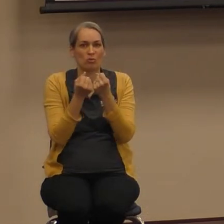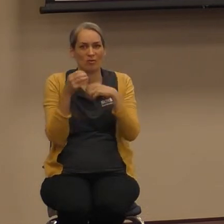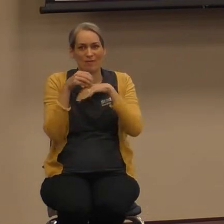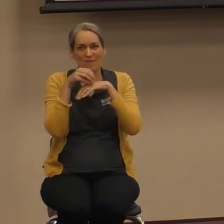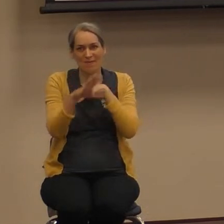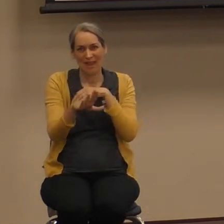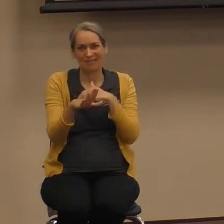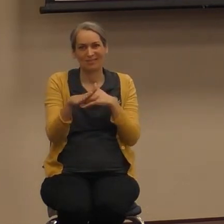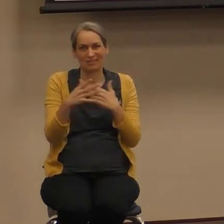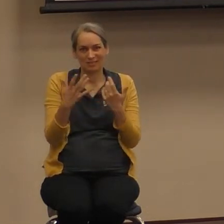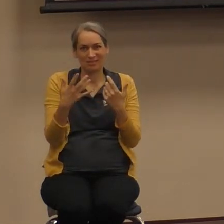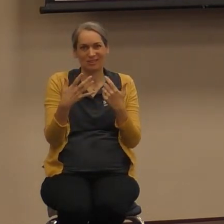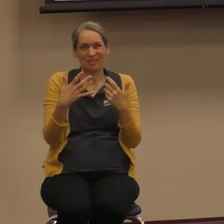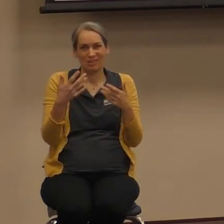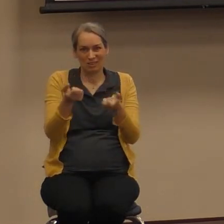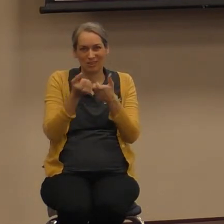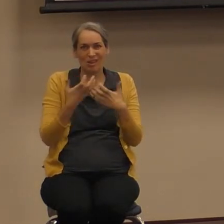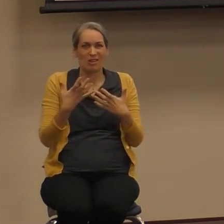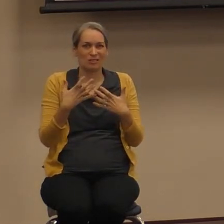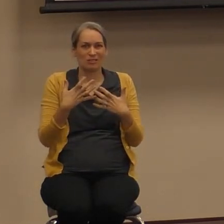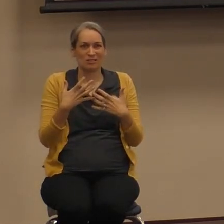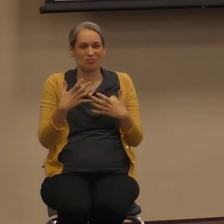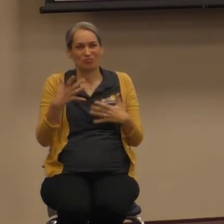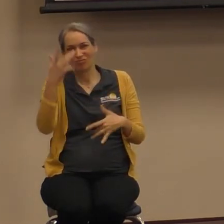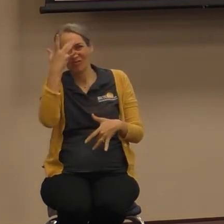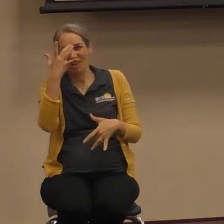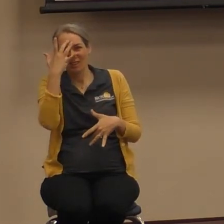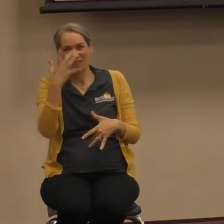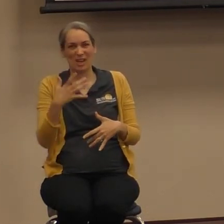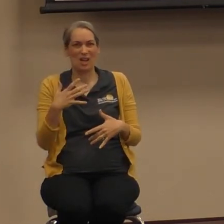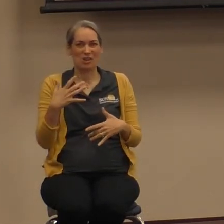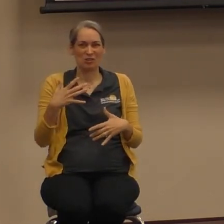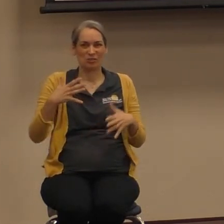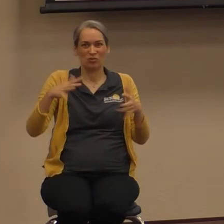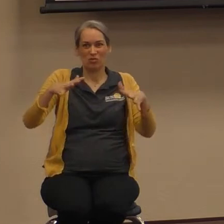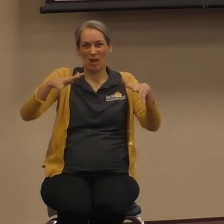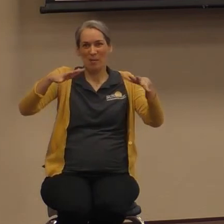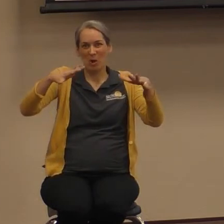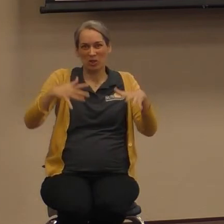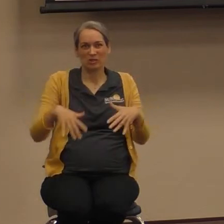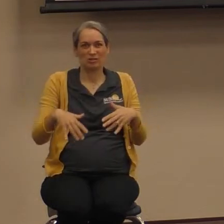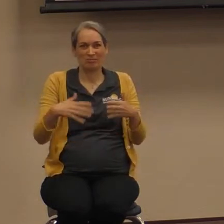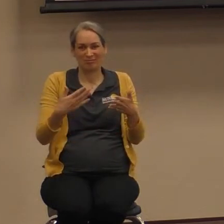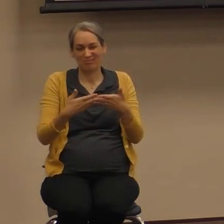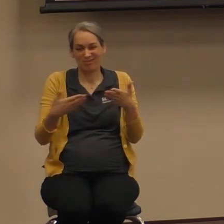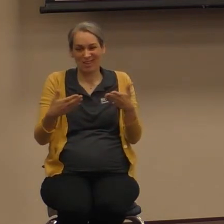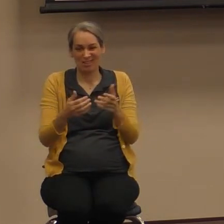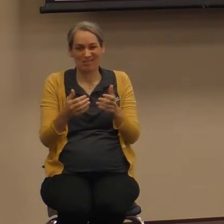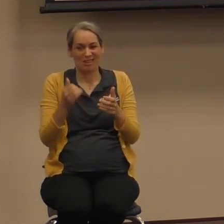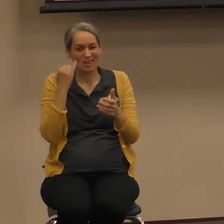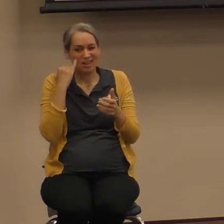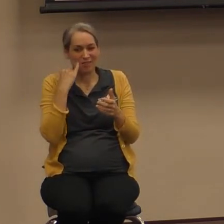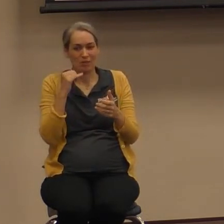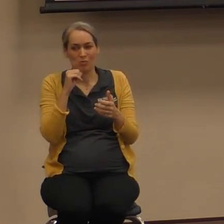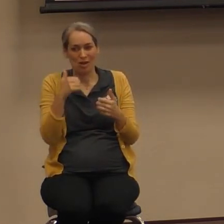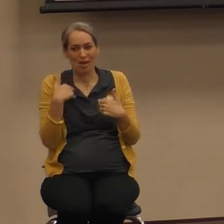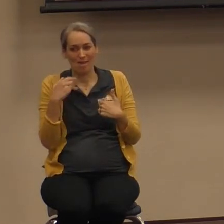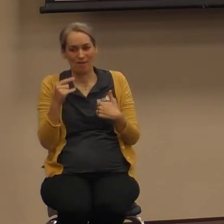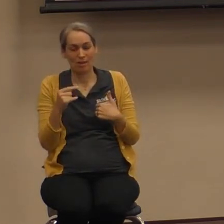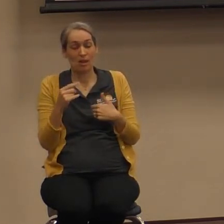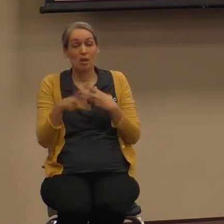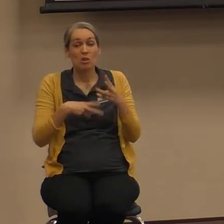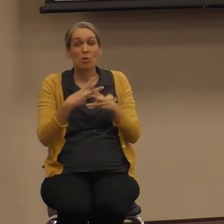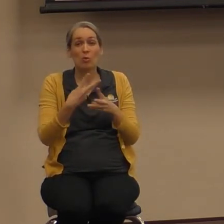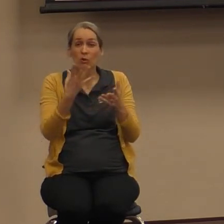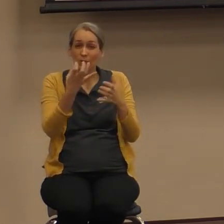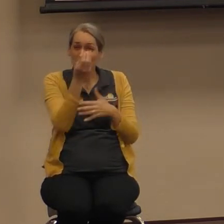anxiety, irritability, tremors, or nausea upon withdrawal or abstinence. You go, well, is this really an addiction? The world would like you to believe this is not an addiction.